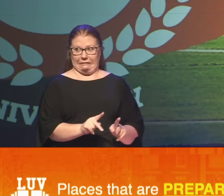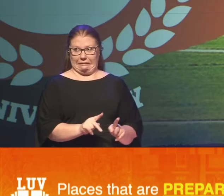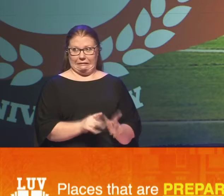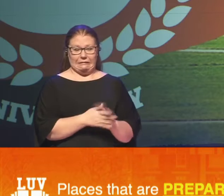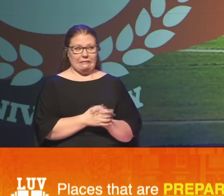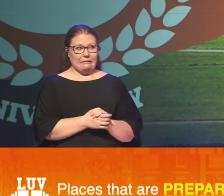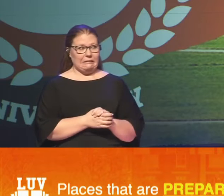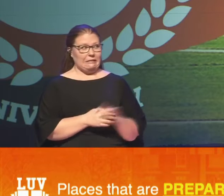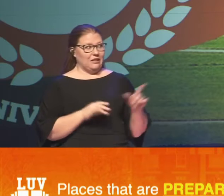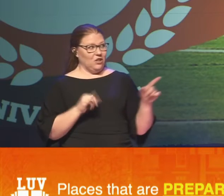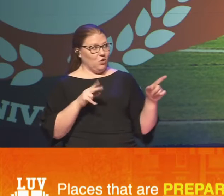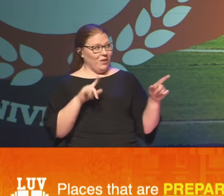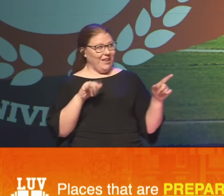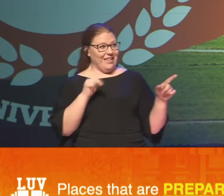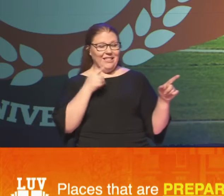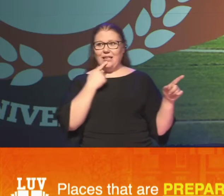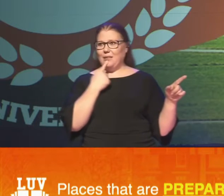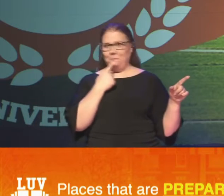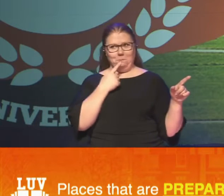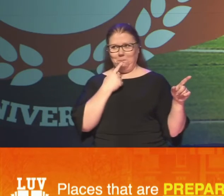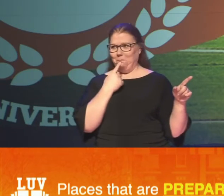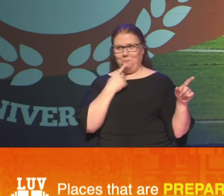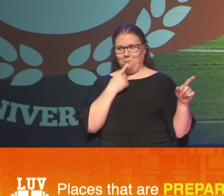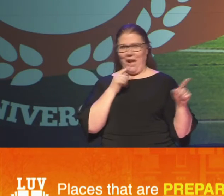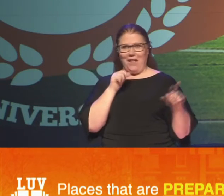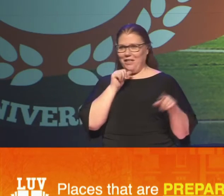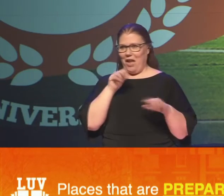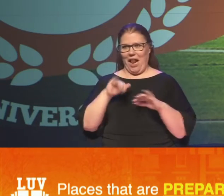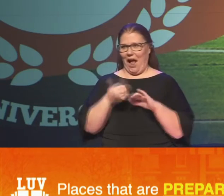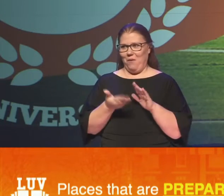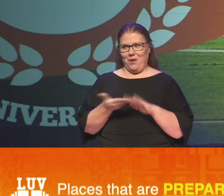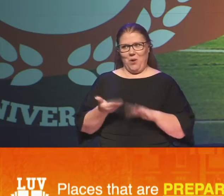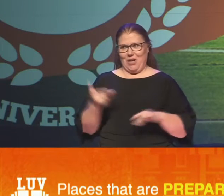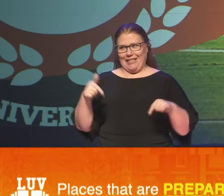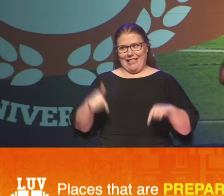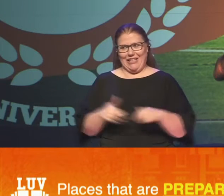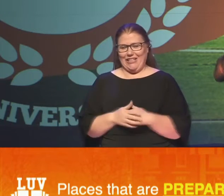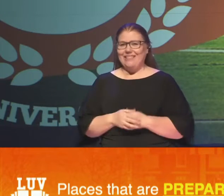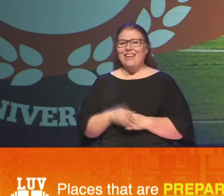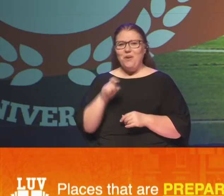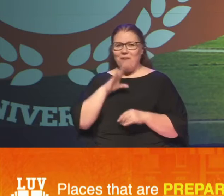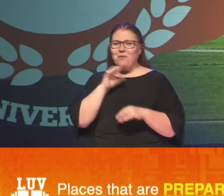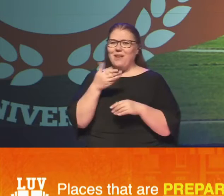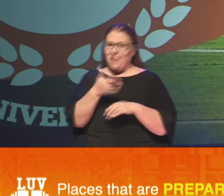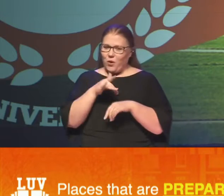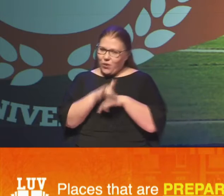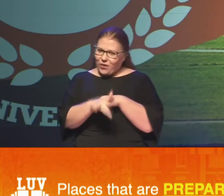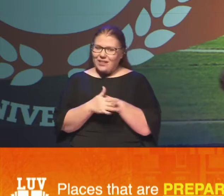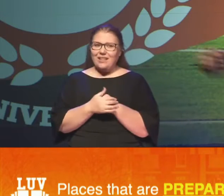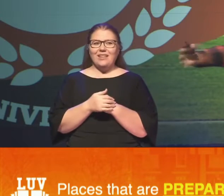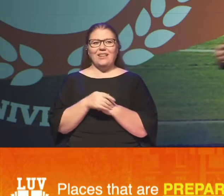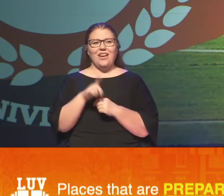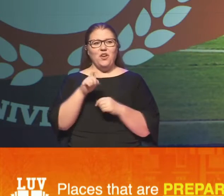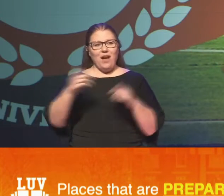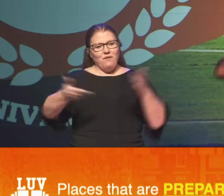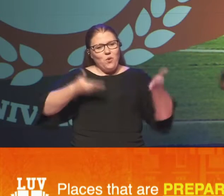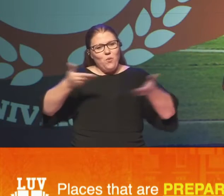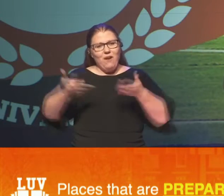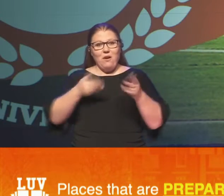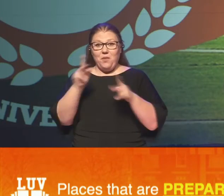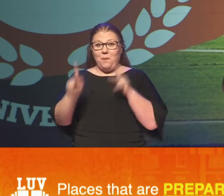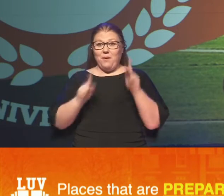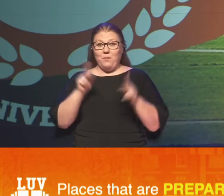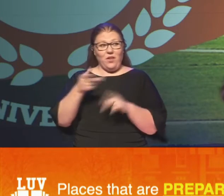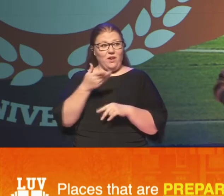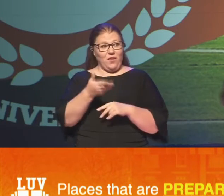See, Julian's shaking his head. He's like, that's not how we roll, right? You've got to be there early. You have to welcome even the people